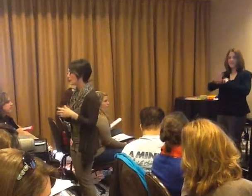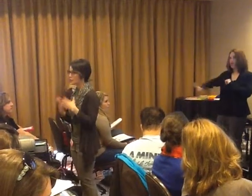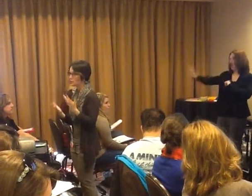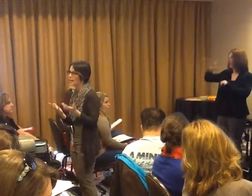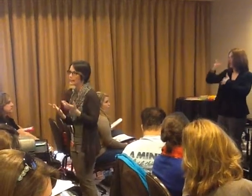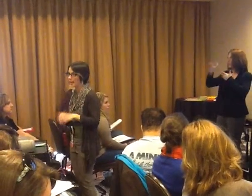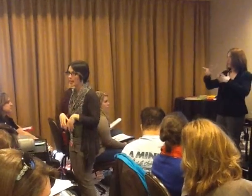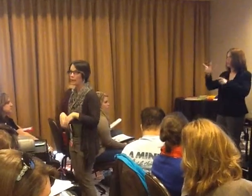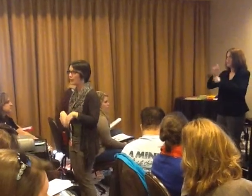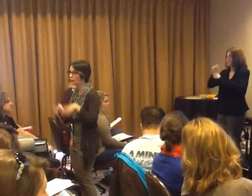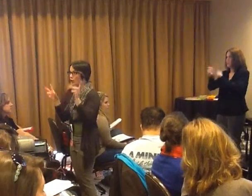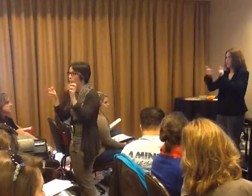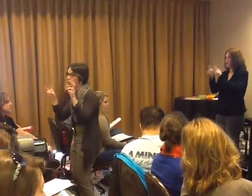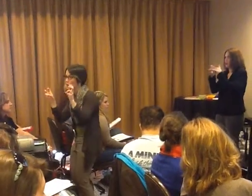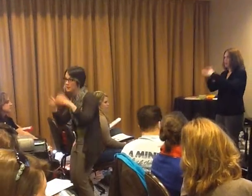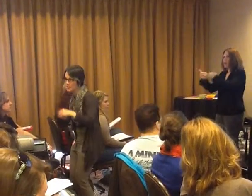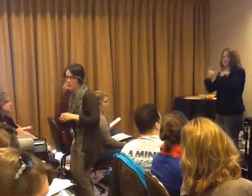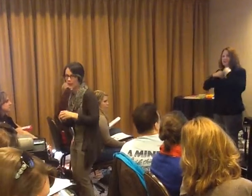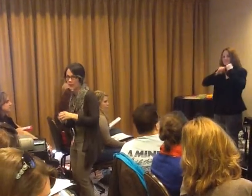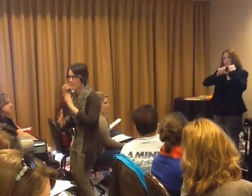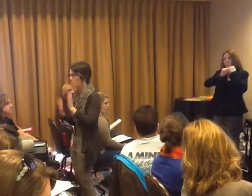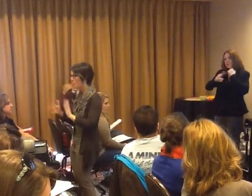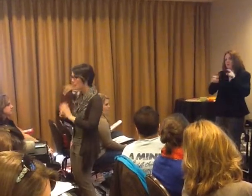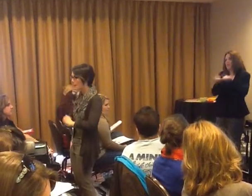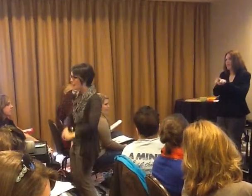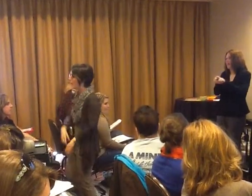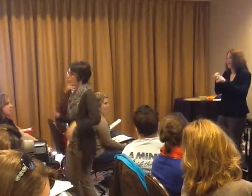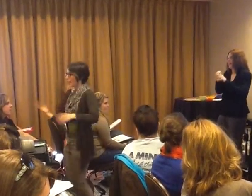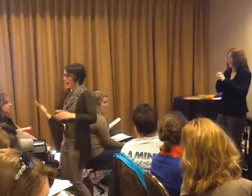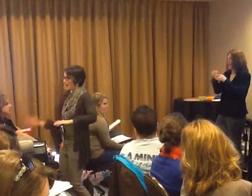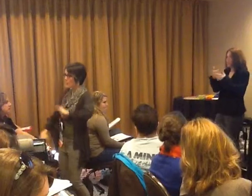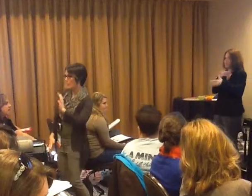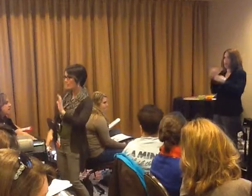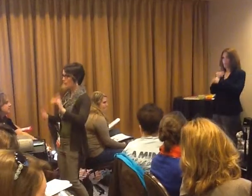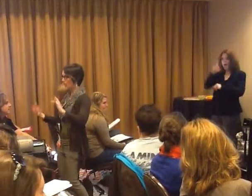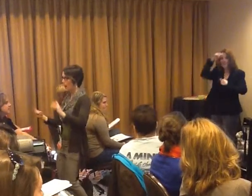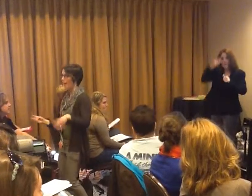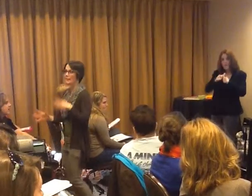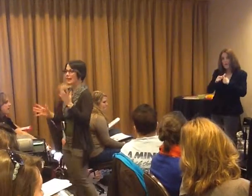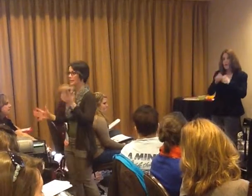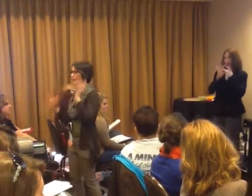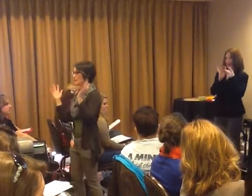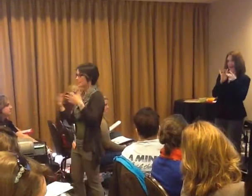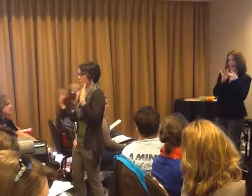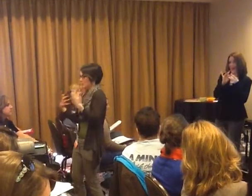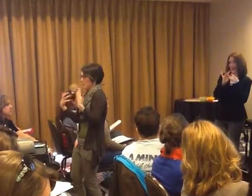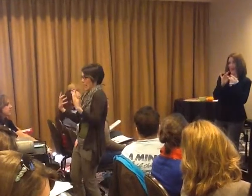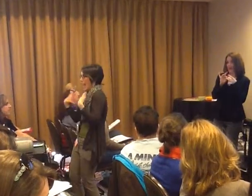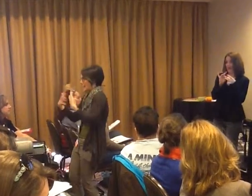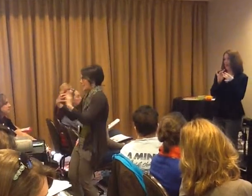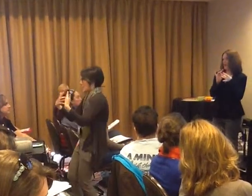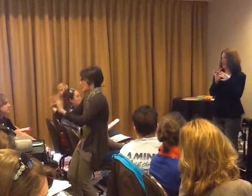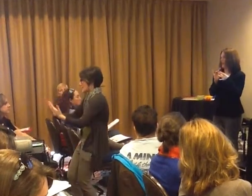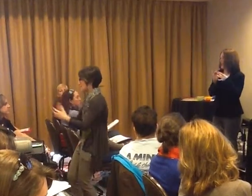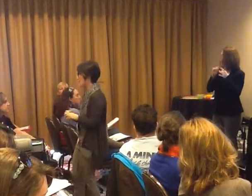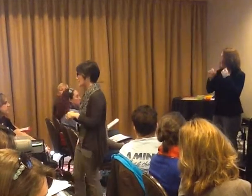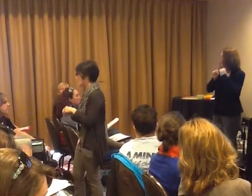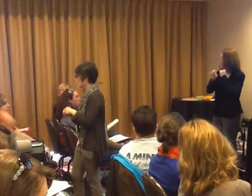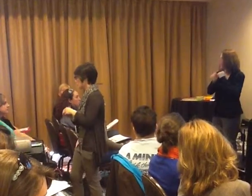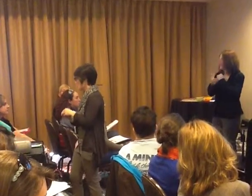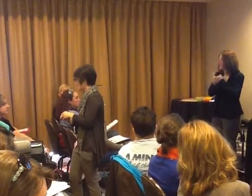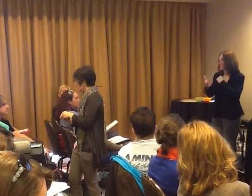a prize. She has like little commercials, you know, like in the before math. Okay, guys, remember, blah, blah, blah. And like advertises